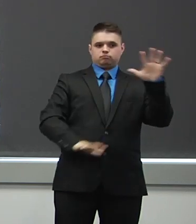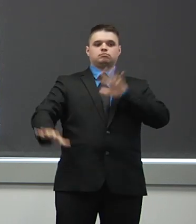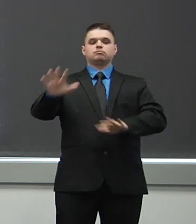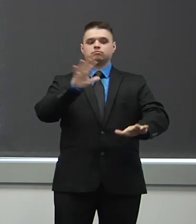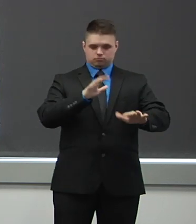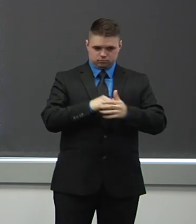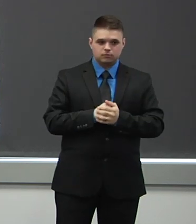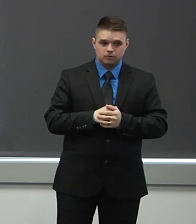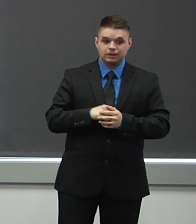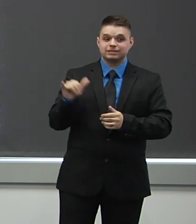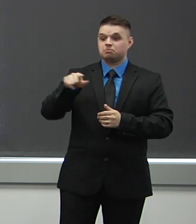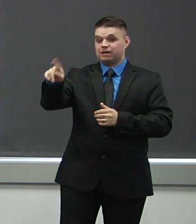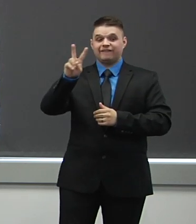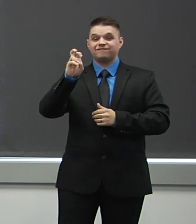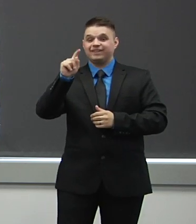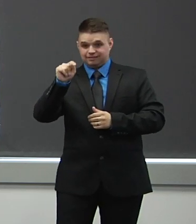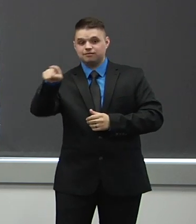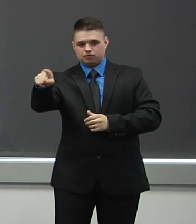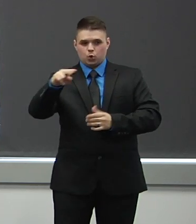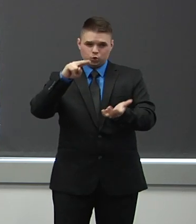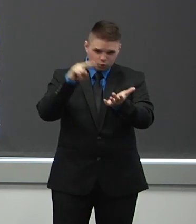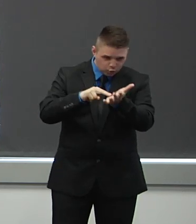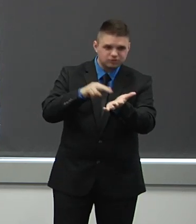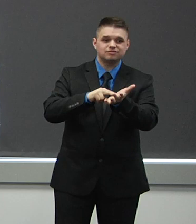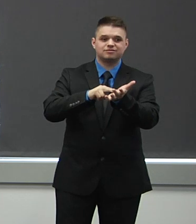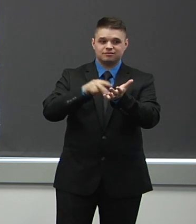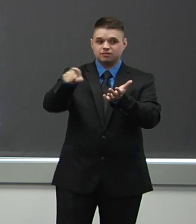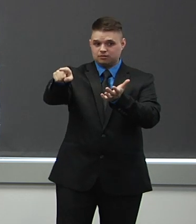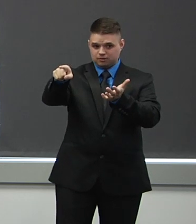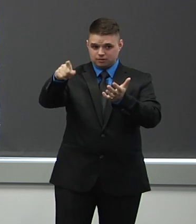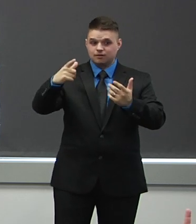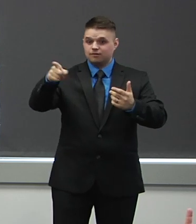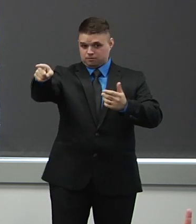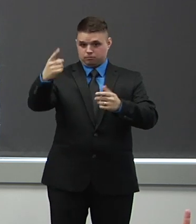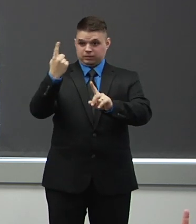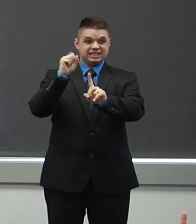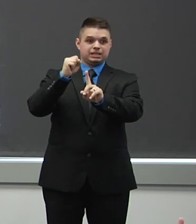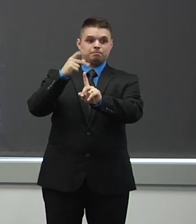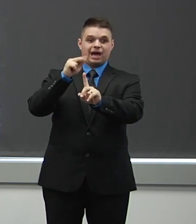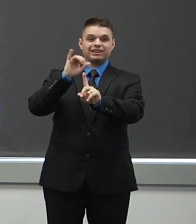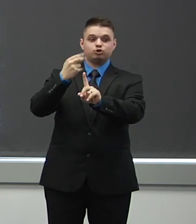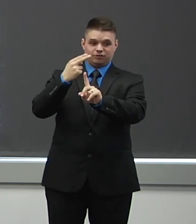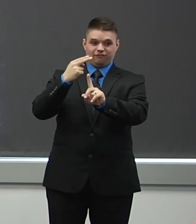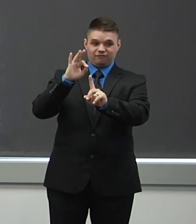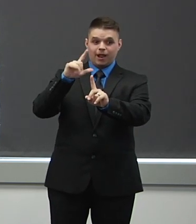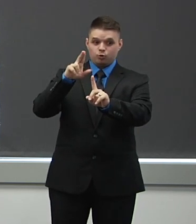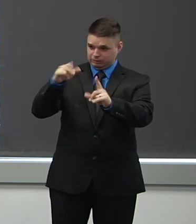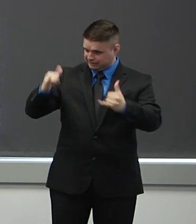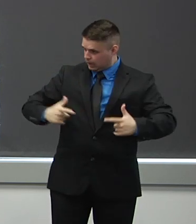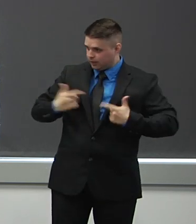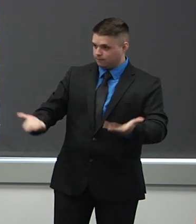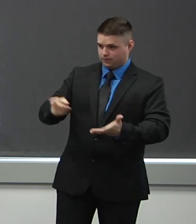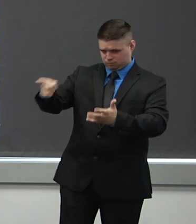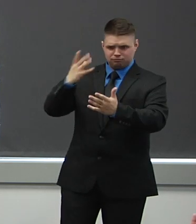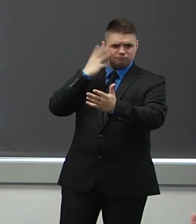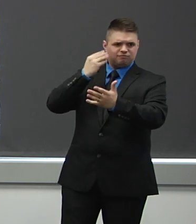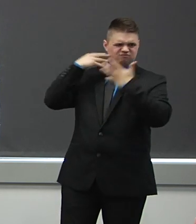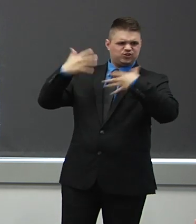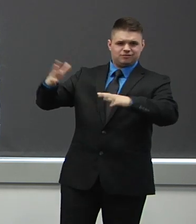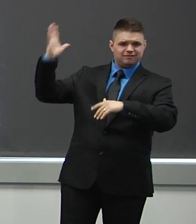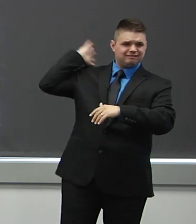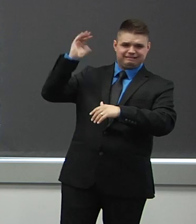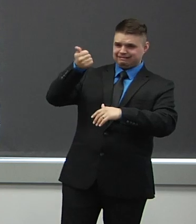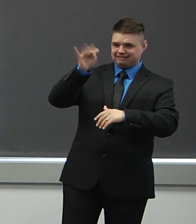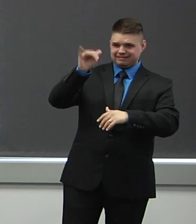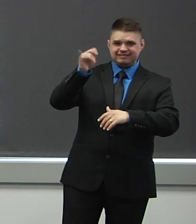who survived the Spanish flu and then has also survived the COVID-19 virus. But most of us have not lived